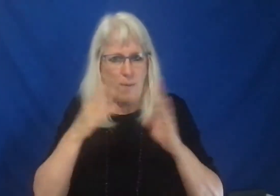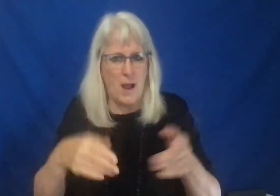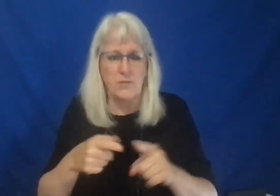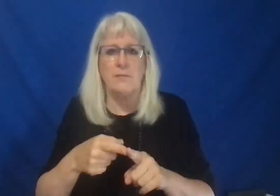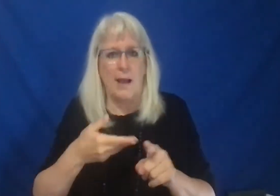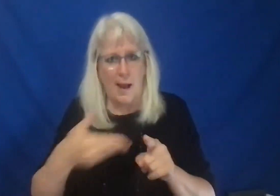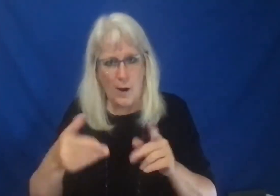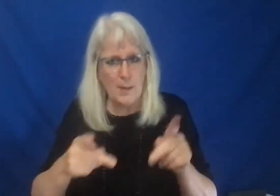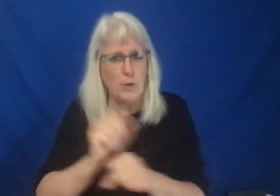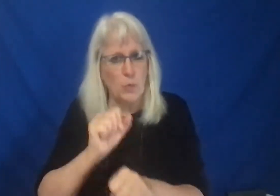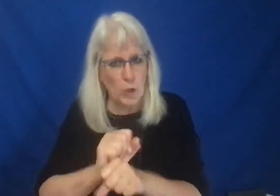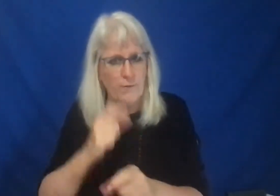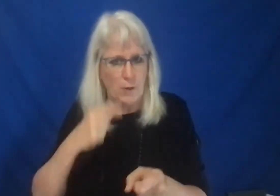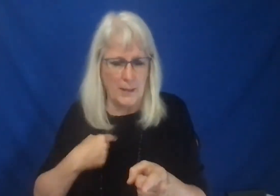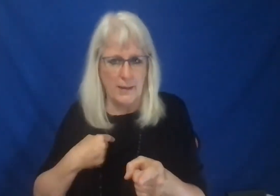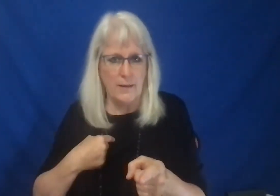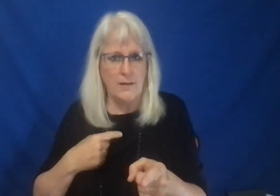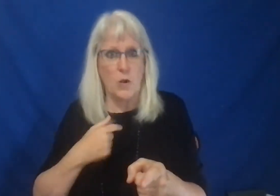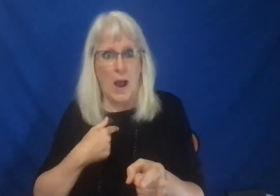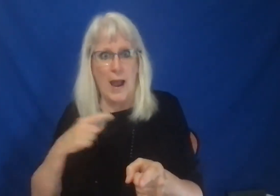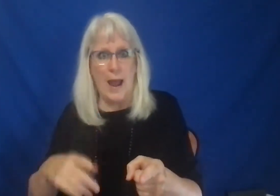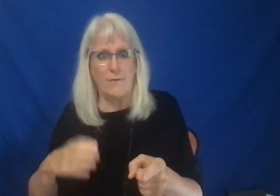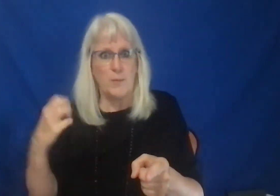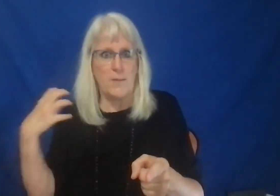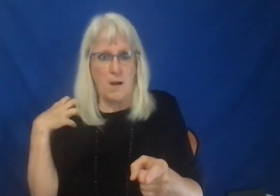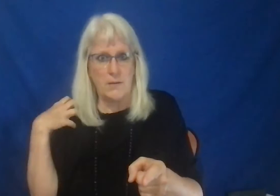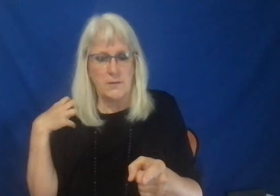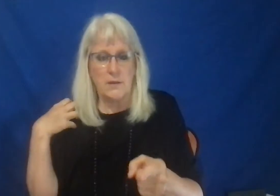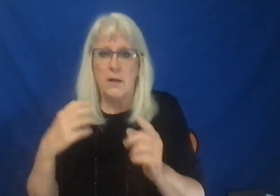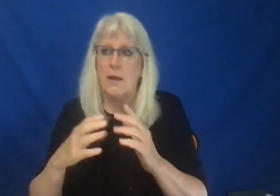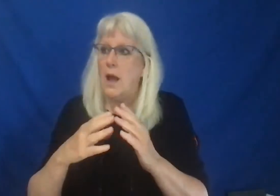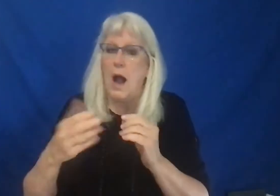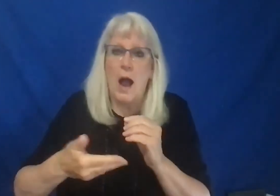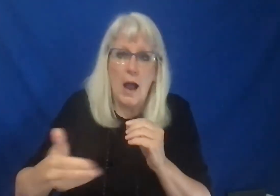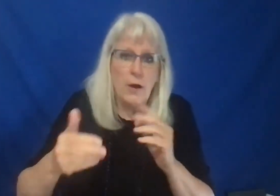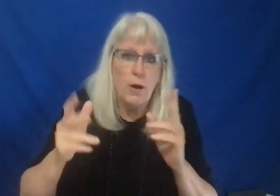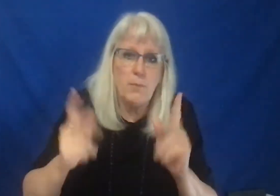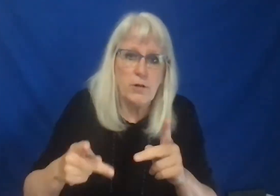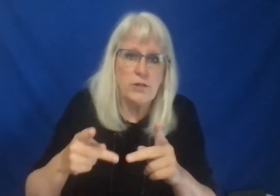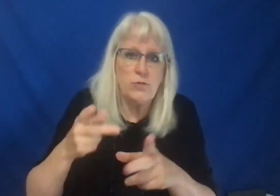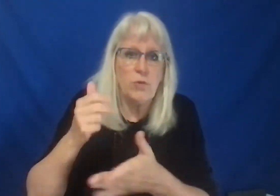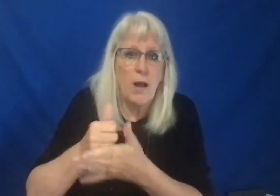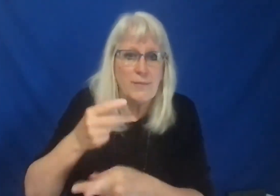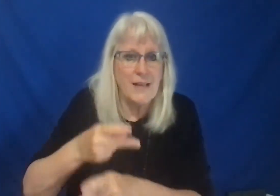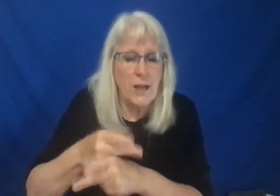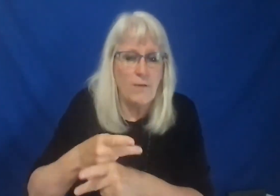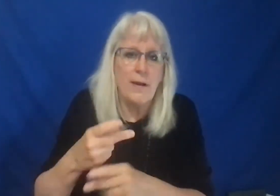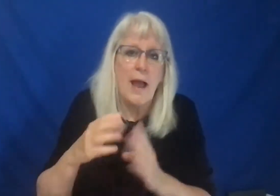this farmhouse and being able to hire a housekeeper to help me look after it, I did not know my rear